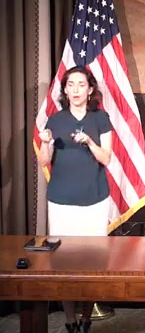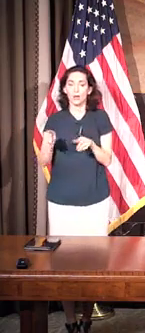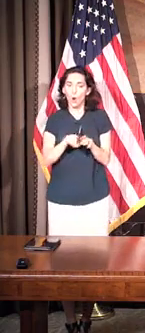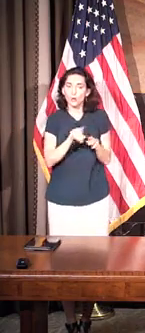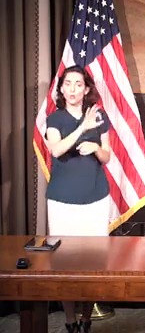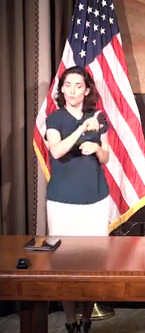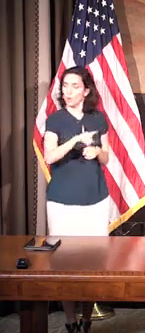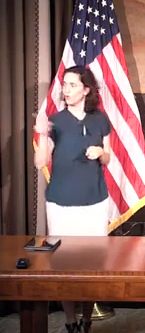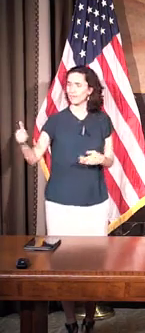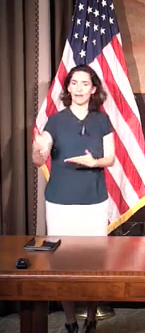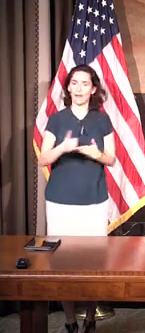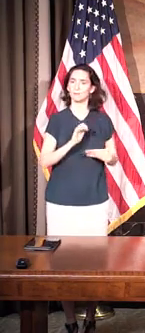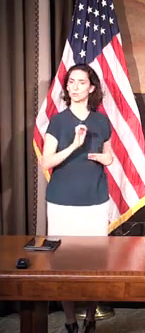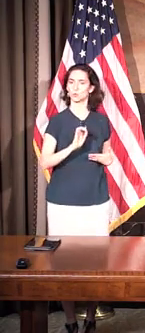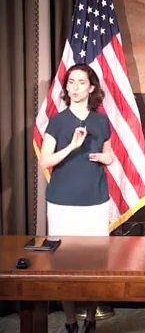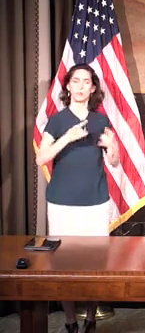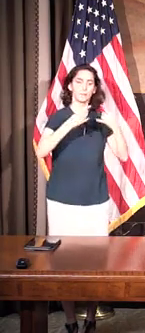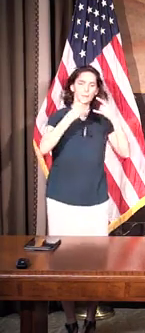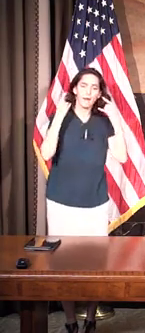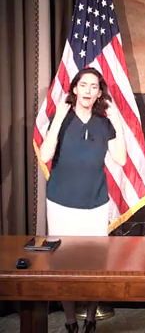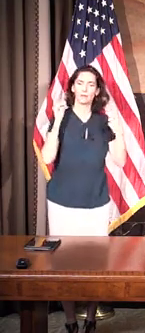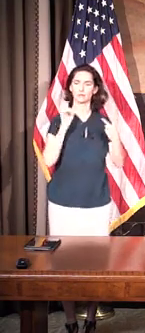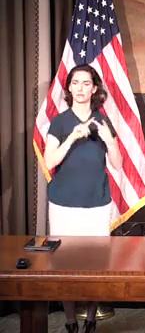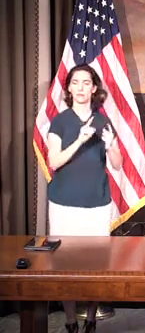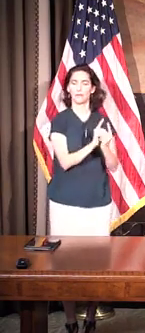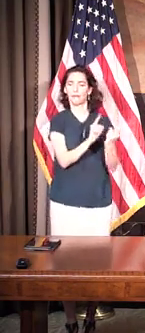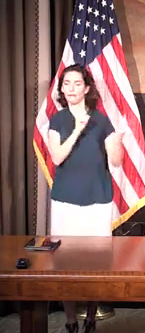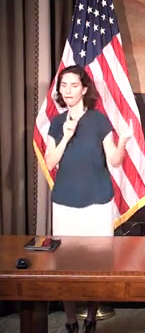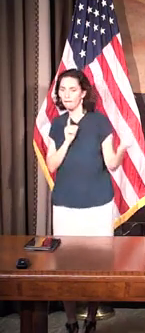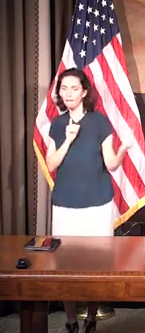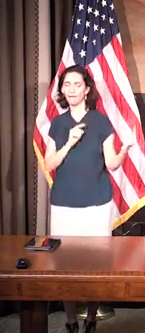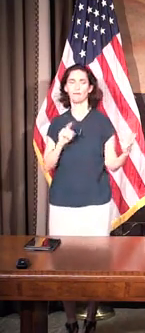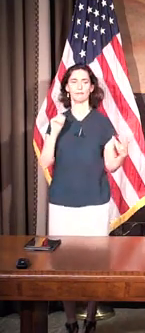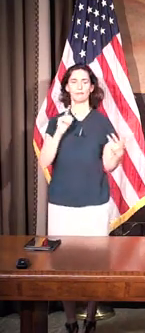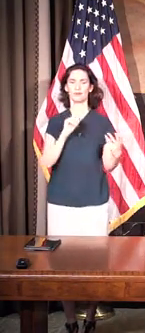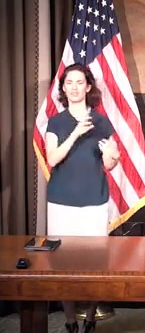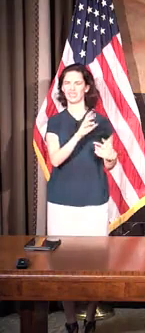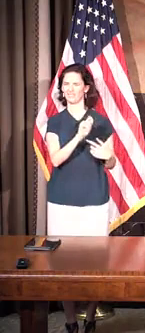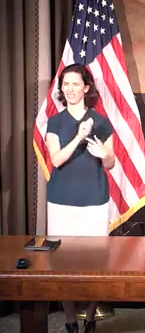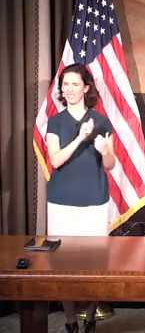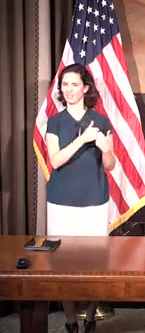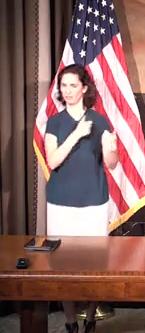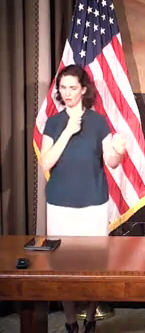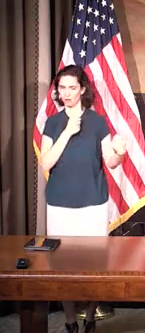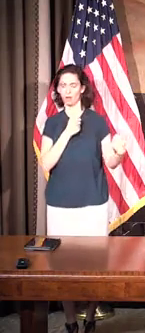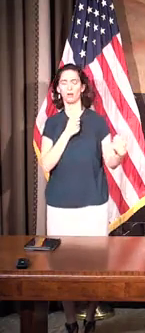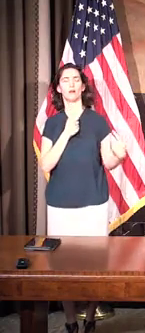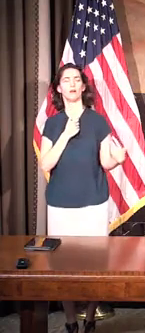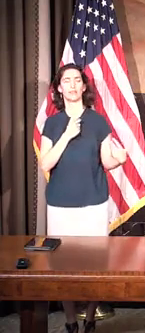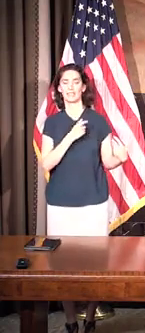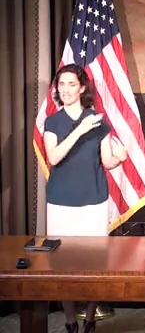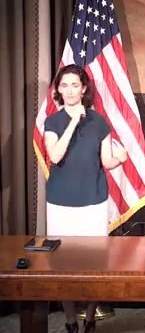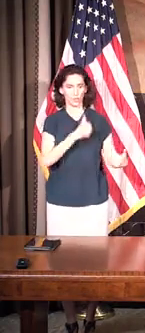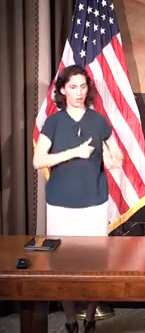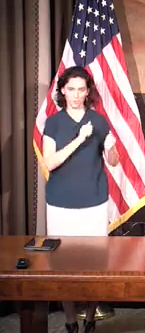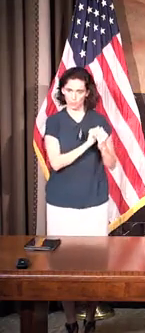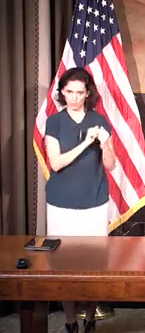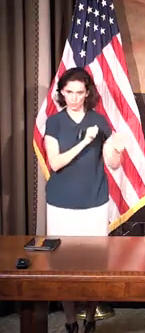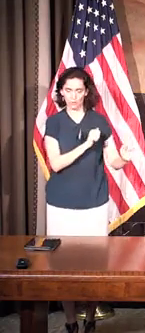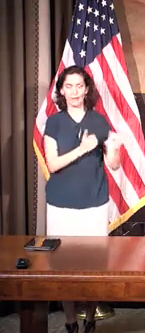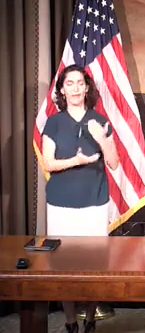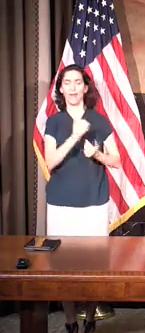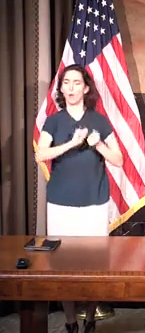your mask or your face covering, staying physically distant of at least 6 feet from individuals not part of your same household, washing